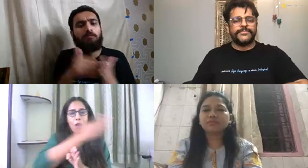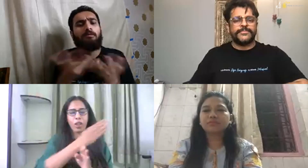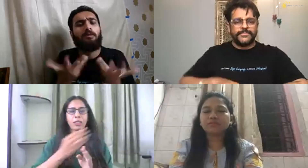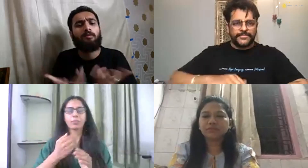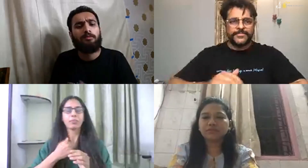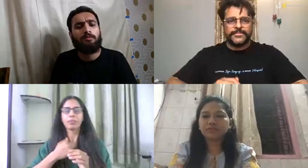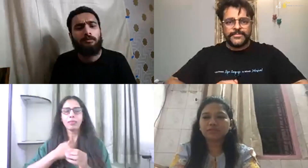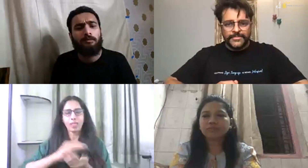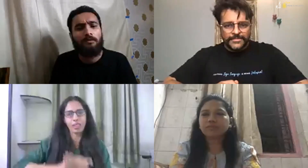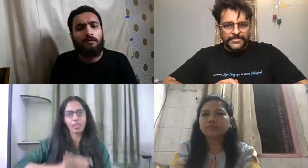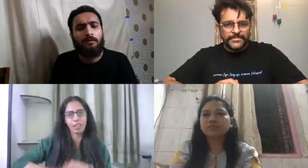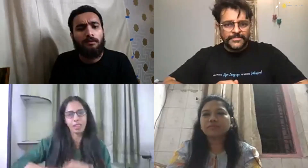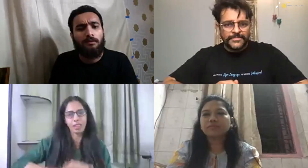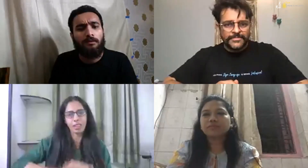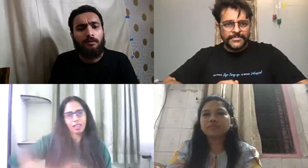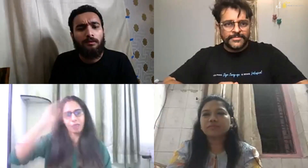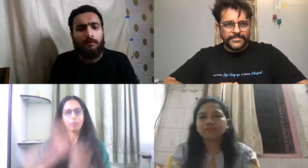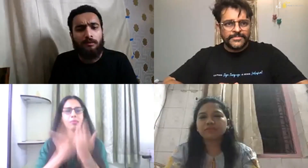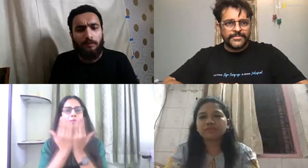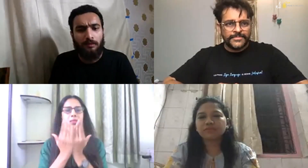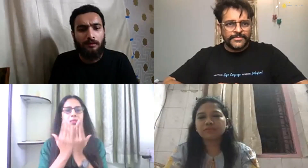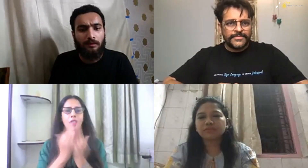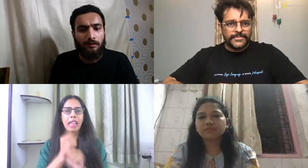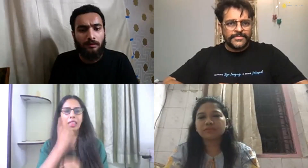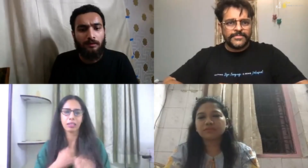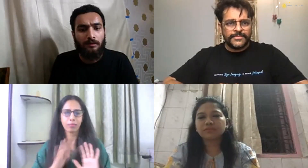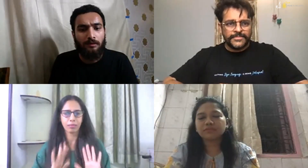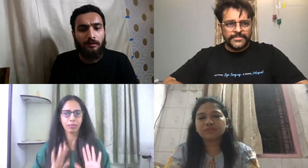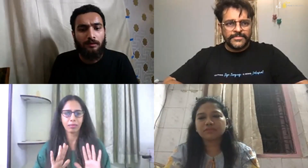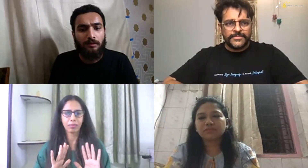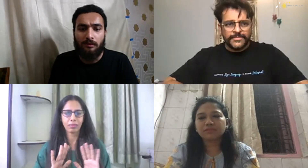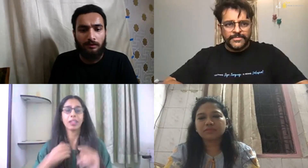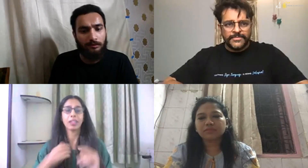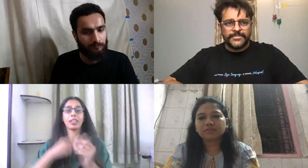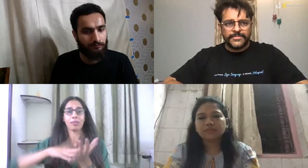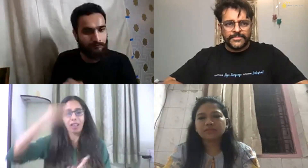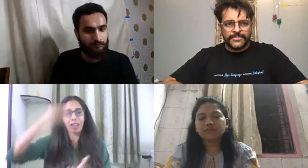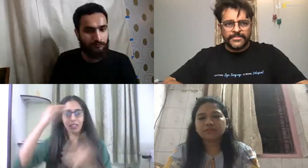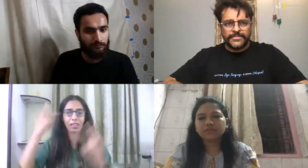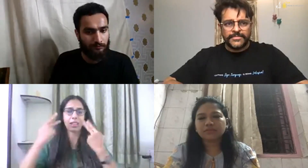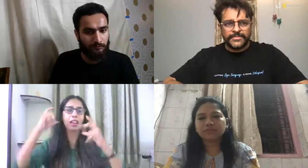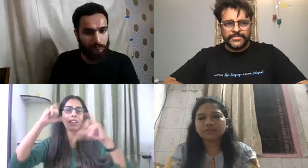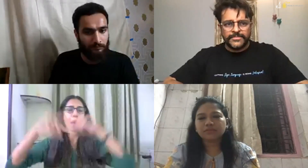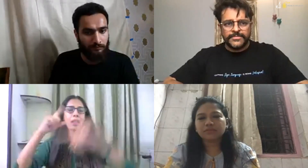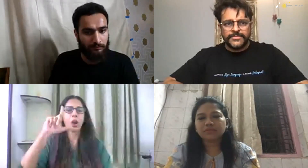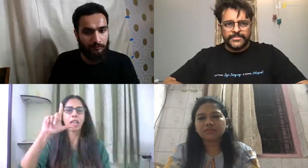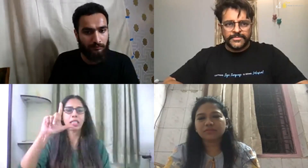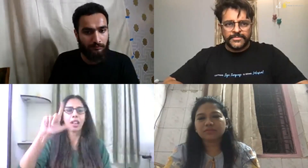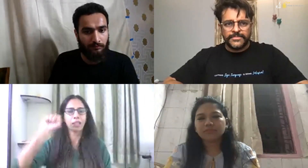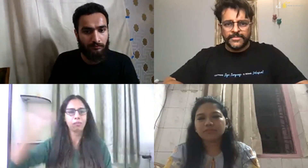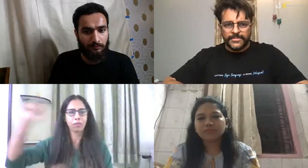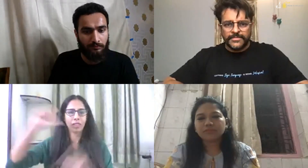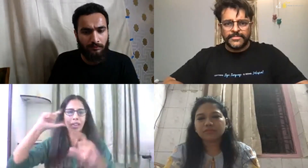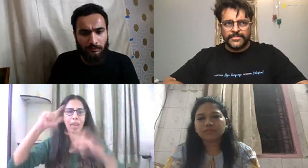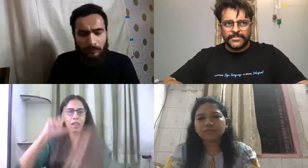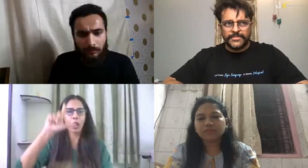I faced challenge as well earlier. So when I was growing up, I studied in Gujarat.